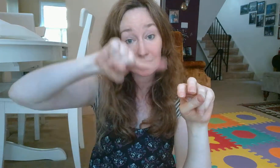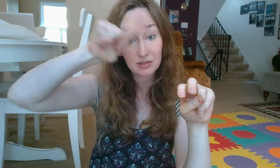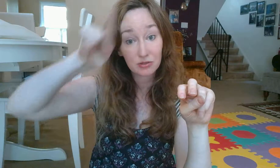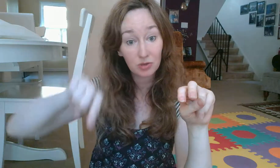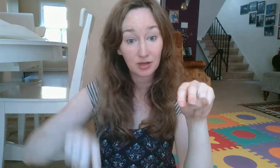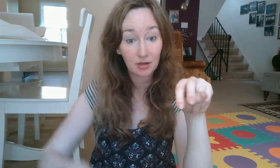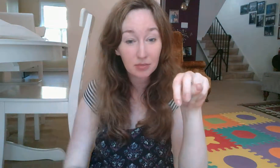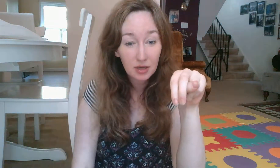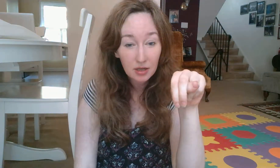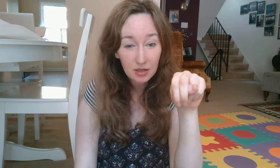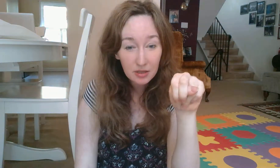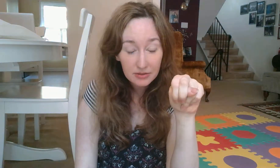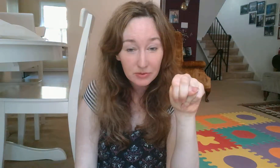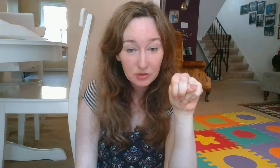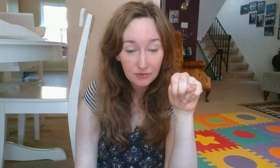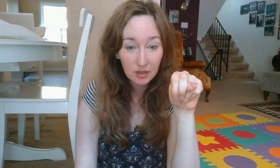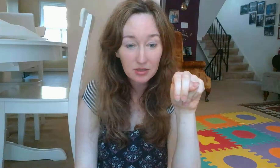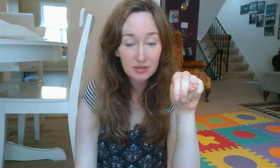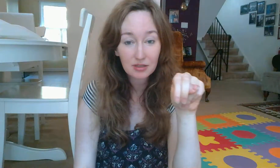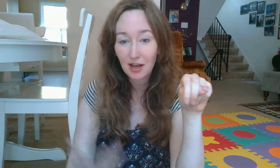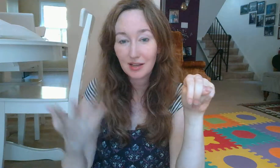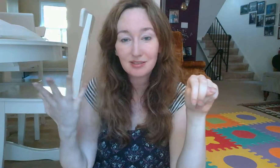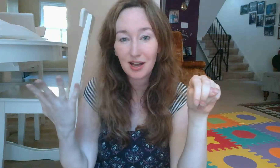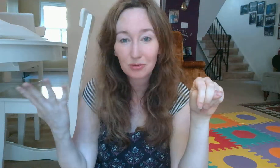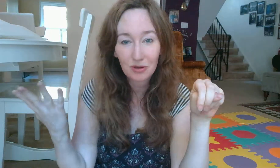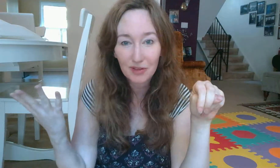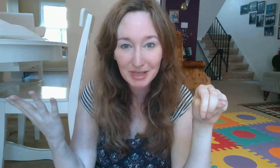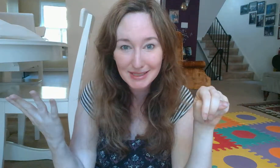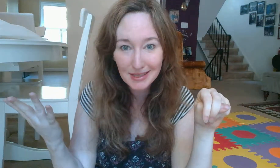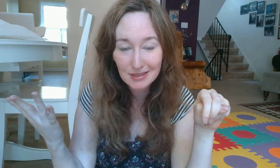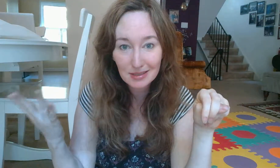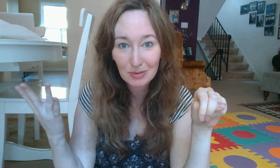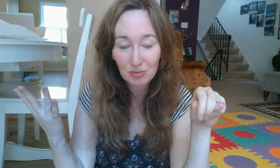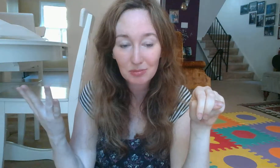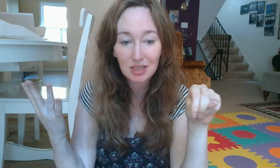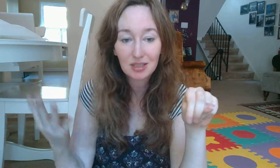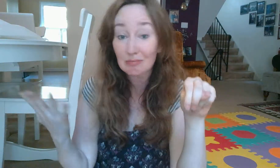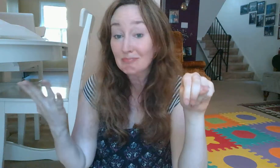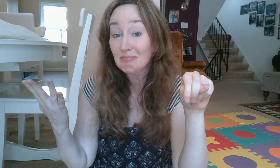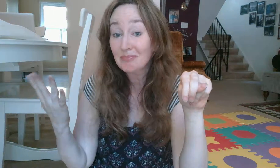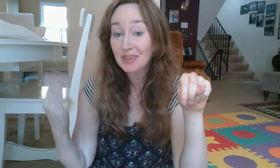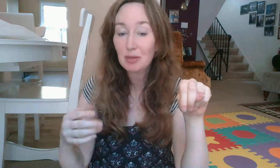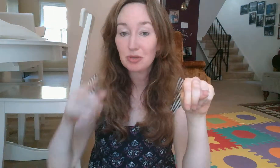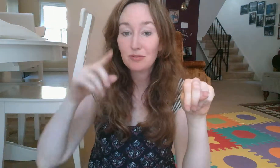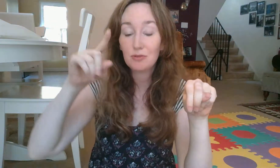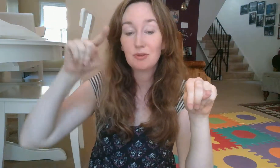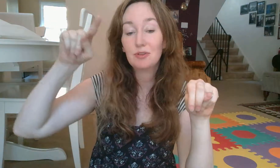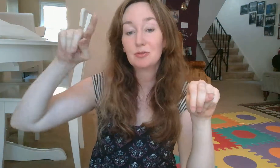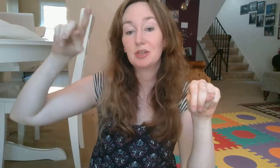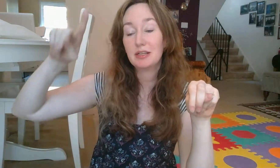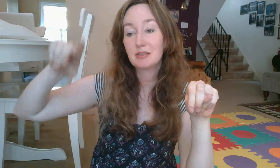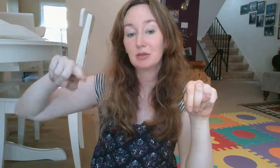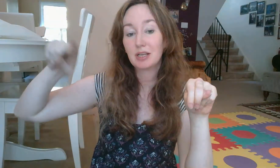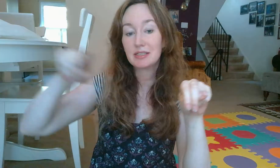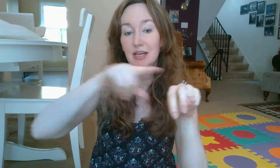has the 1 hump. So it's 2 fingers. I don't know if that makes sense to anyone but me. But if you visualize a lowercase